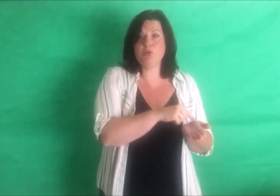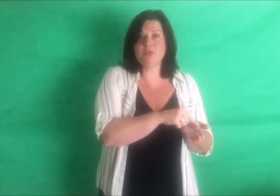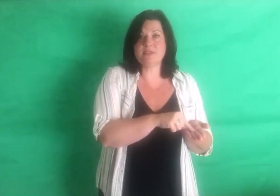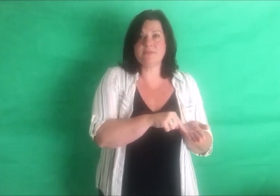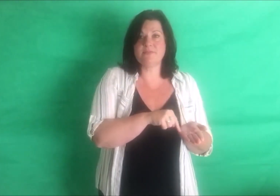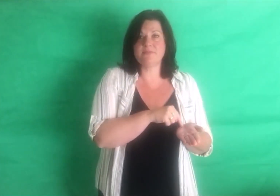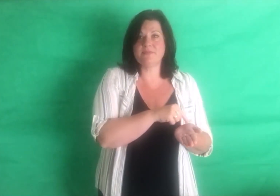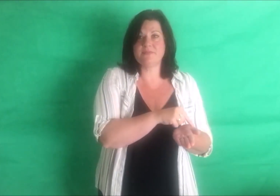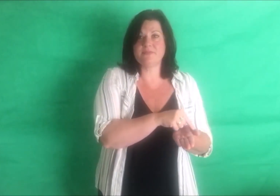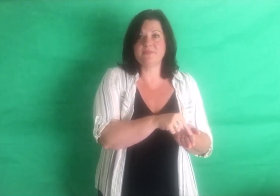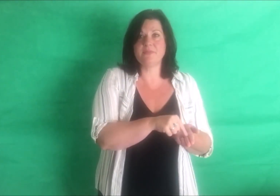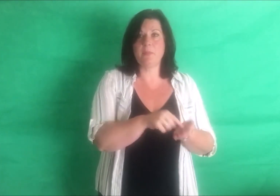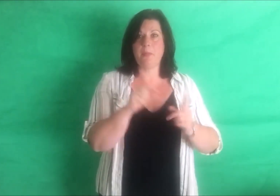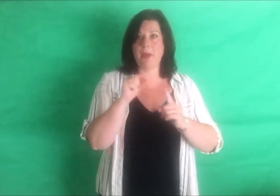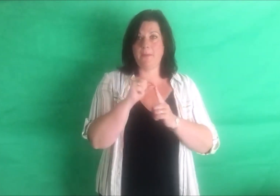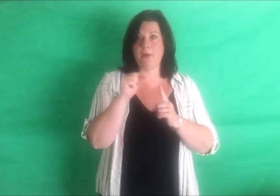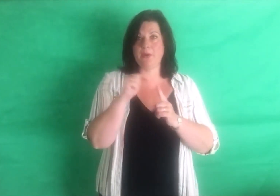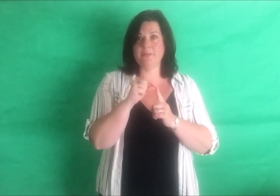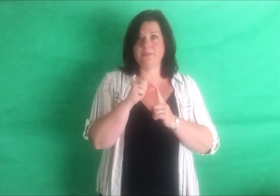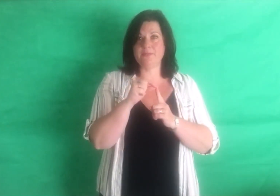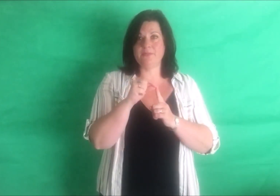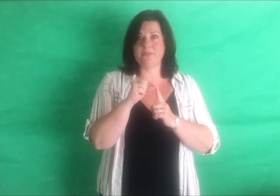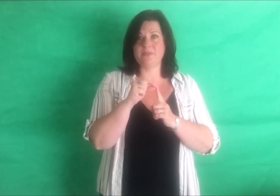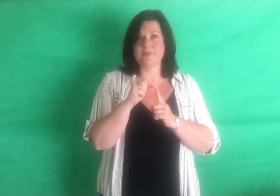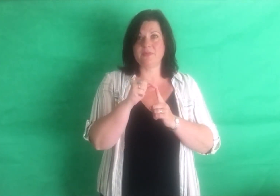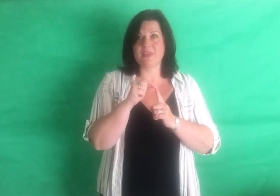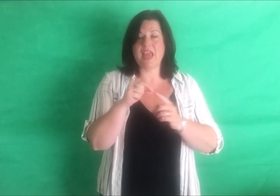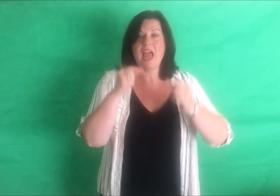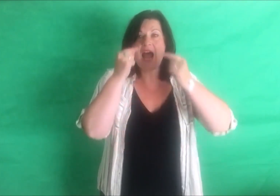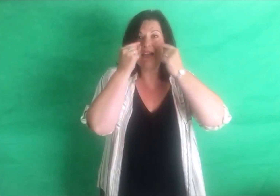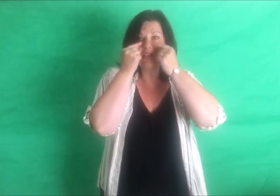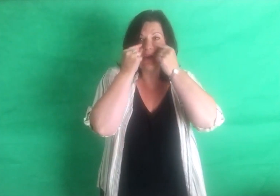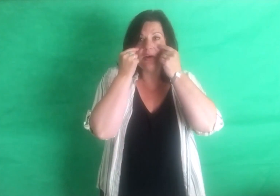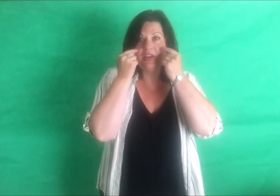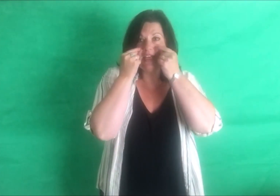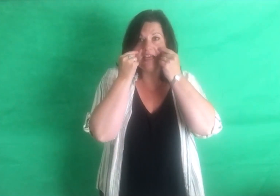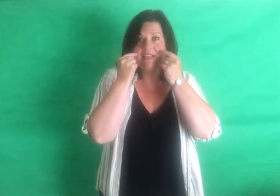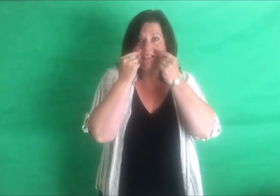Beetroot, purple, and onions,